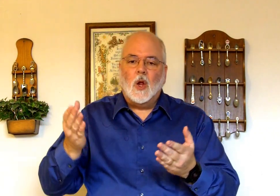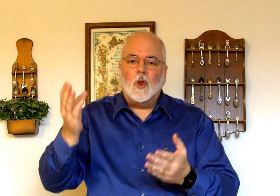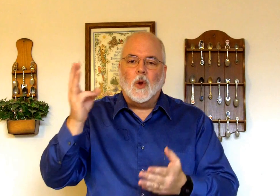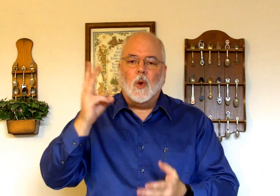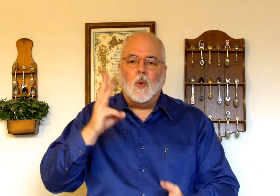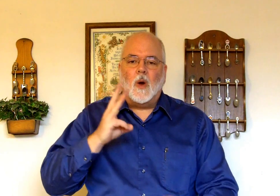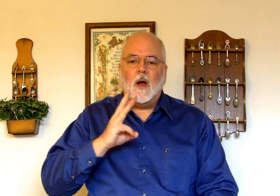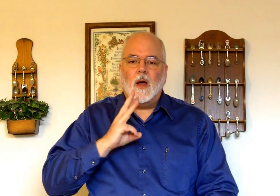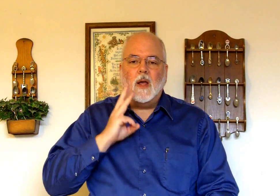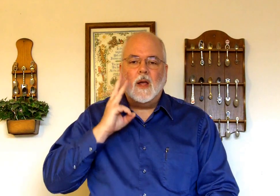the wine